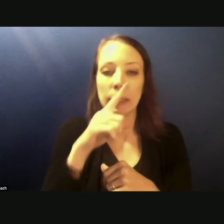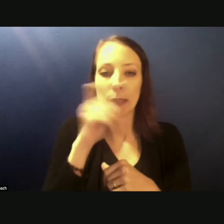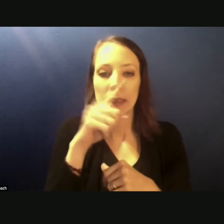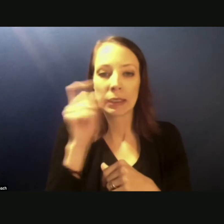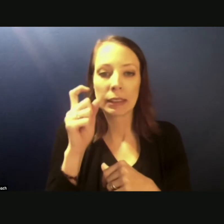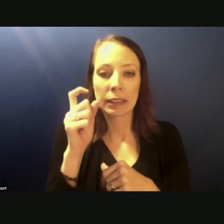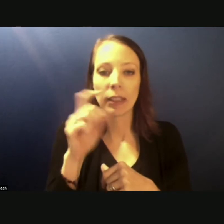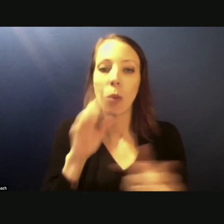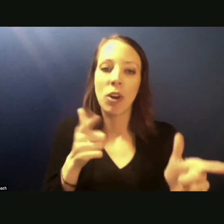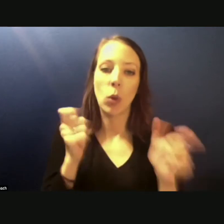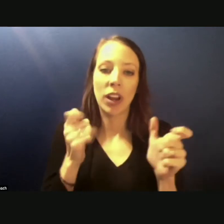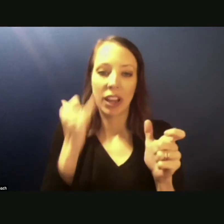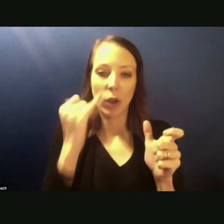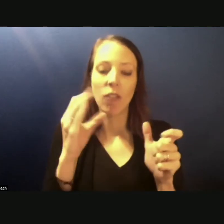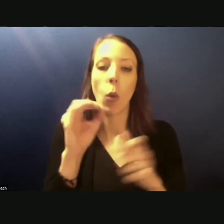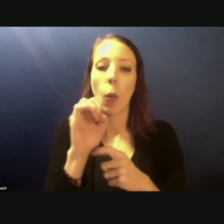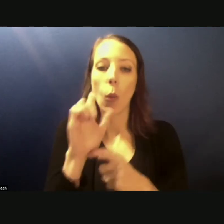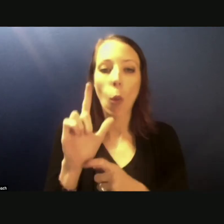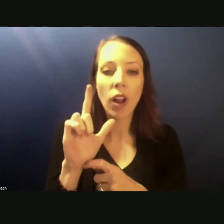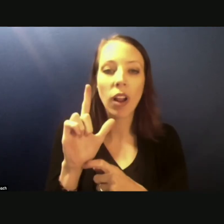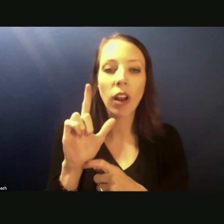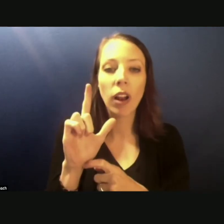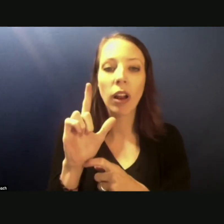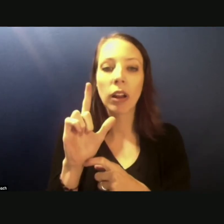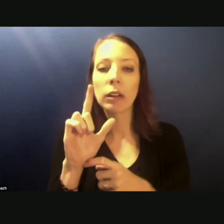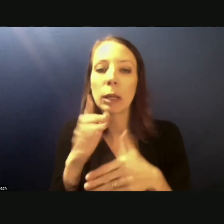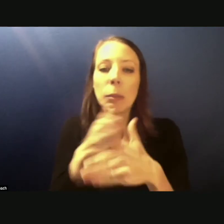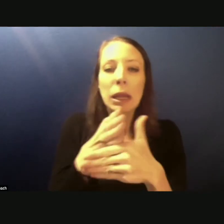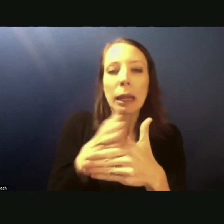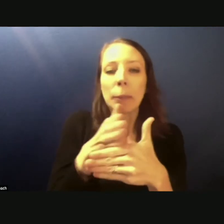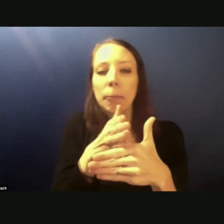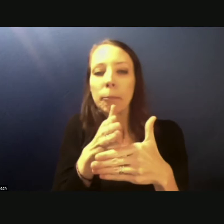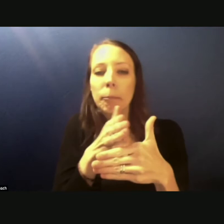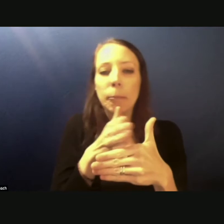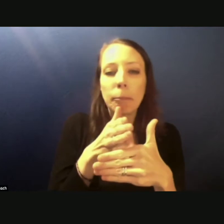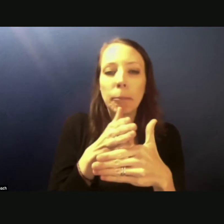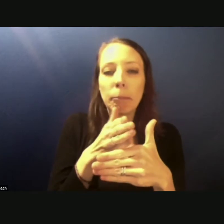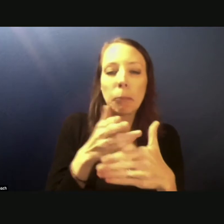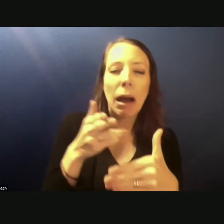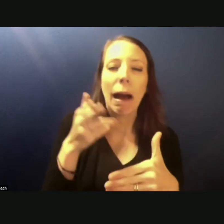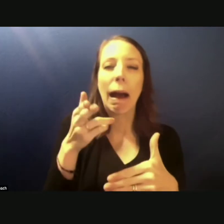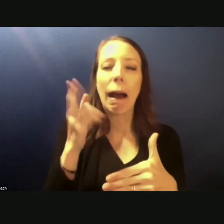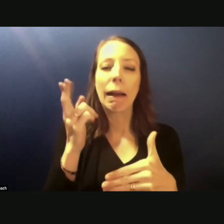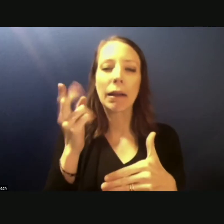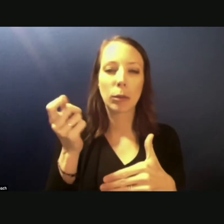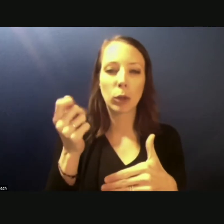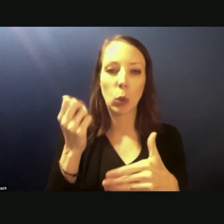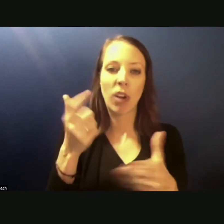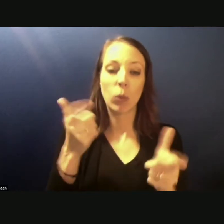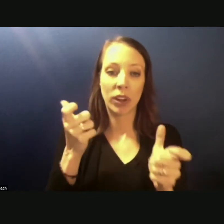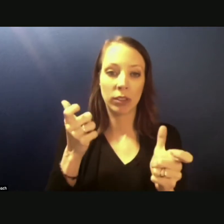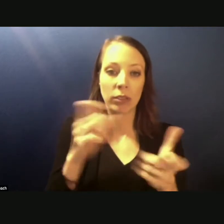cook really quickly. If you have your oil that's like medium, high, but you want to cook really